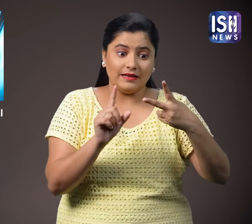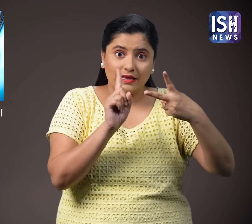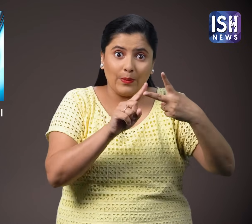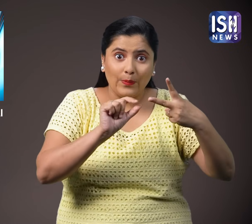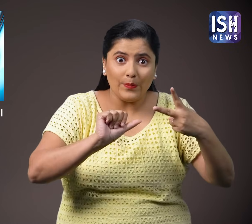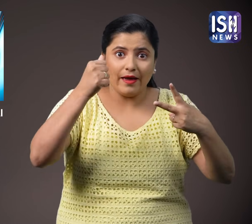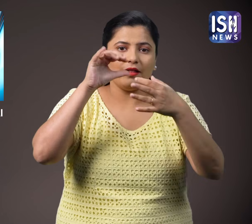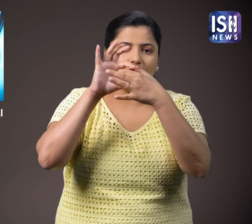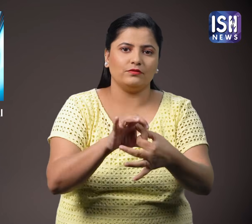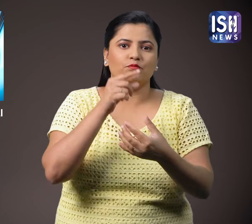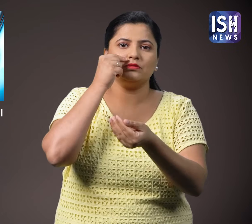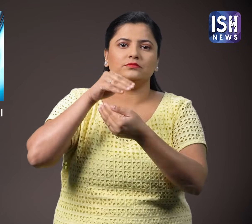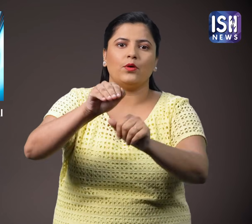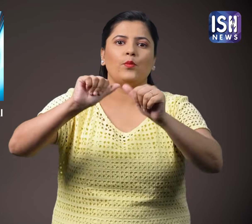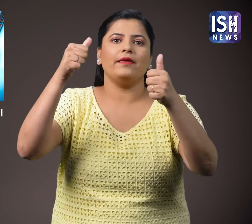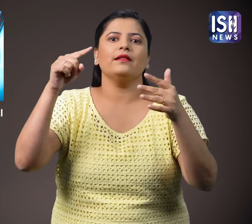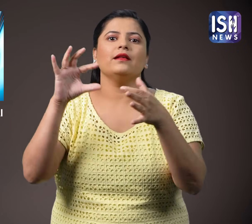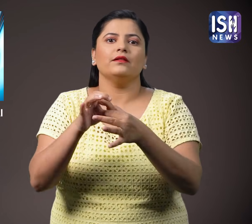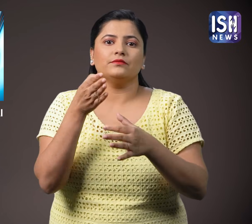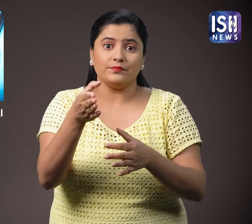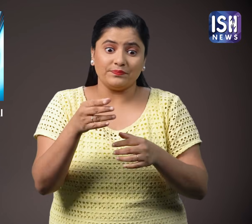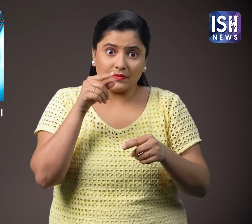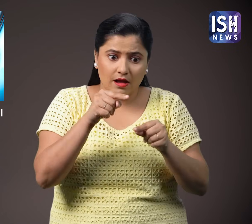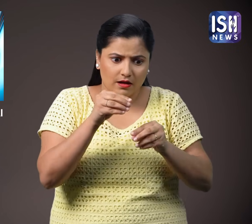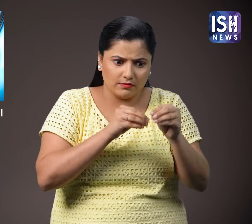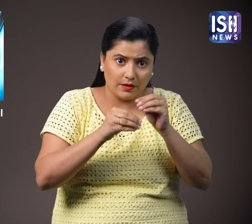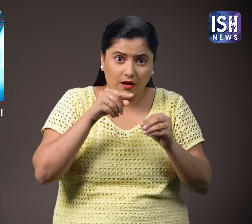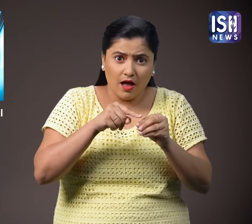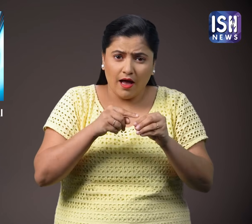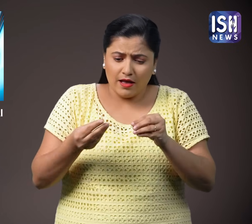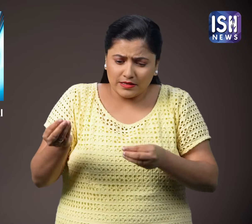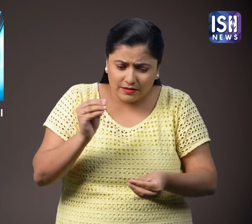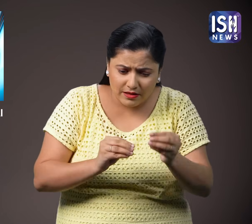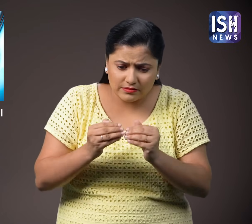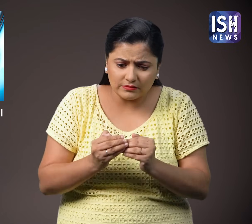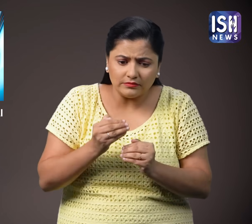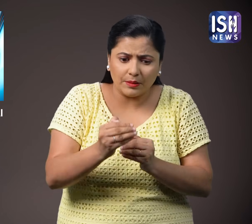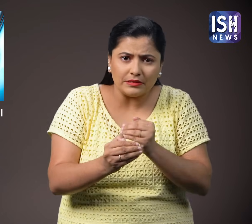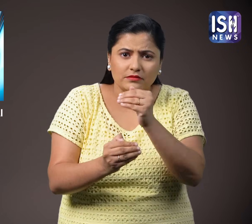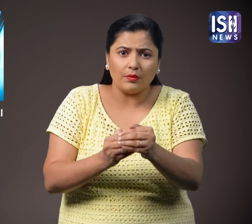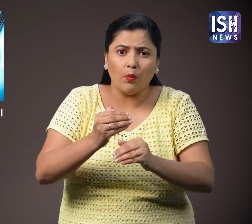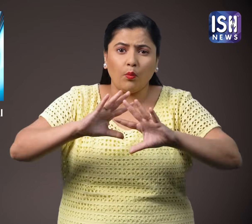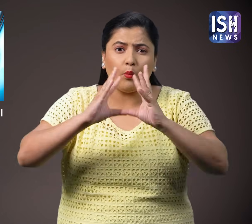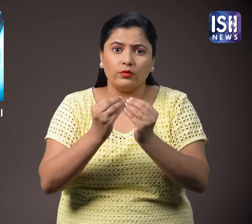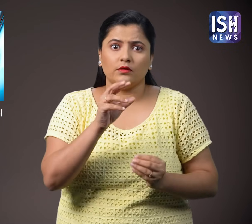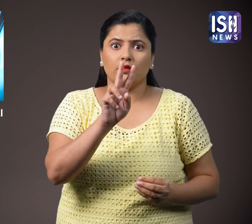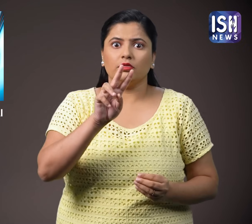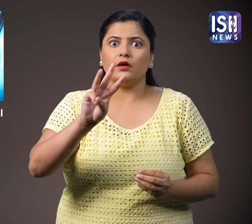The second attempt resulted in the birth of a baby boy. This ICSI procedure involves 23 steps.